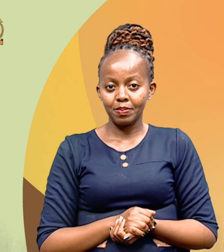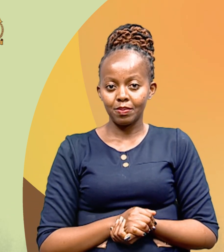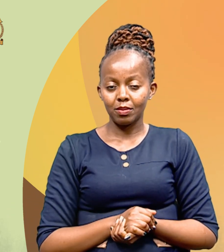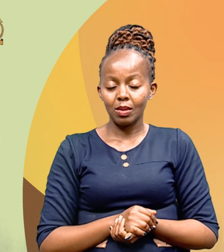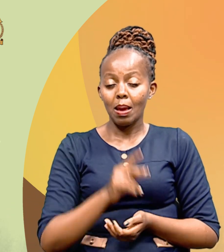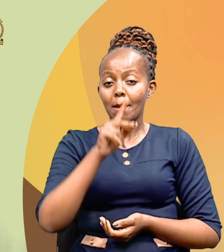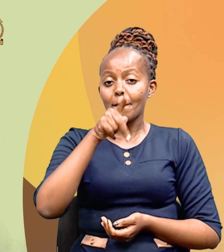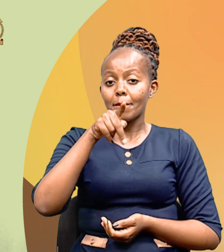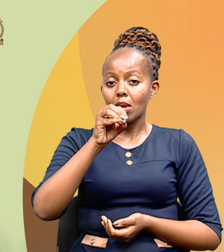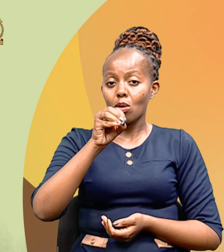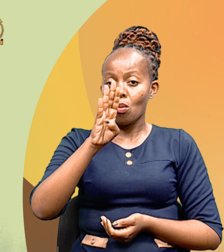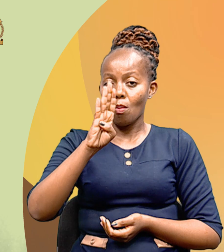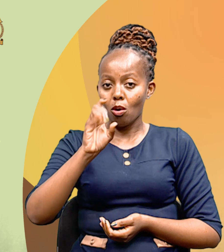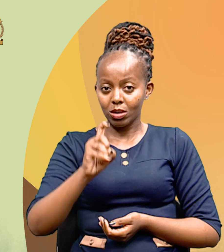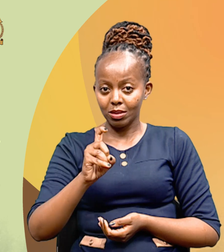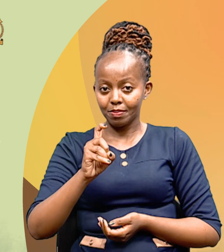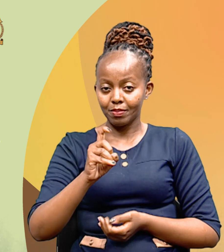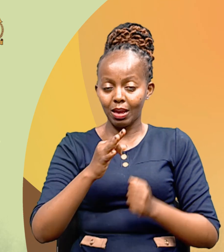P.O. Box